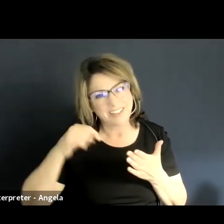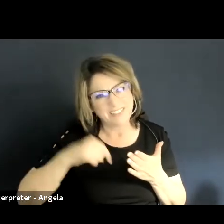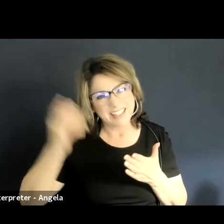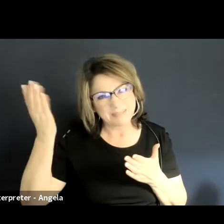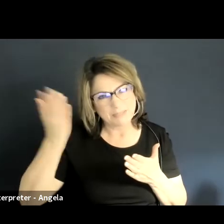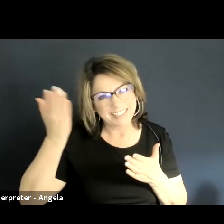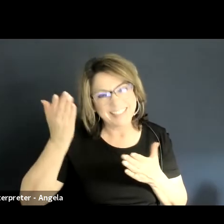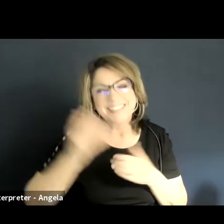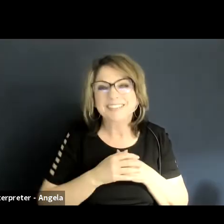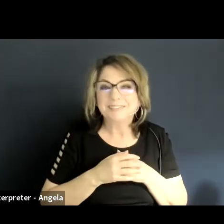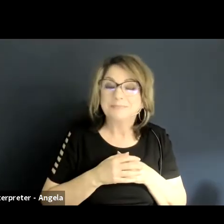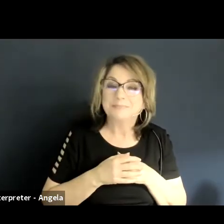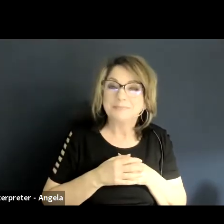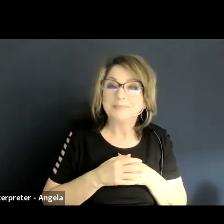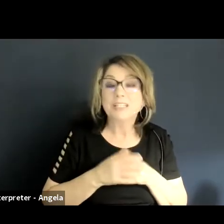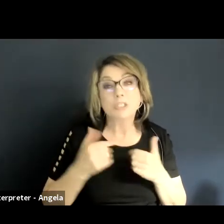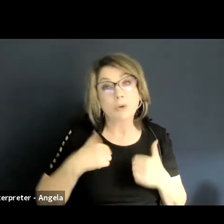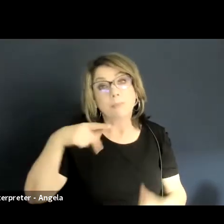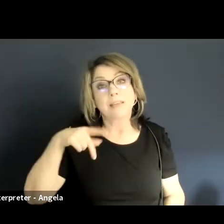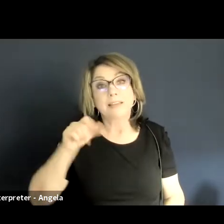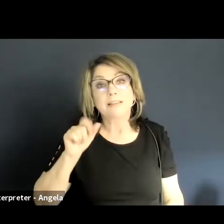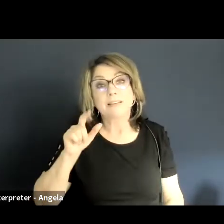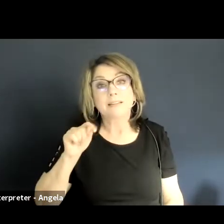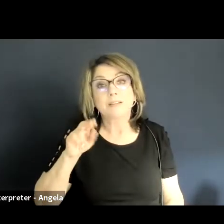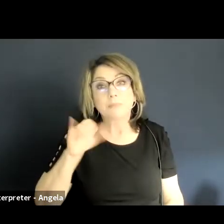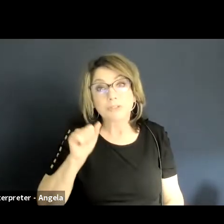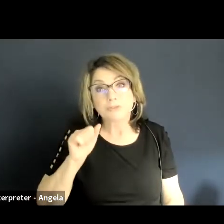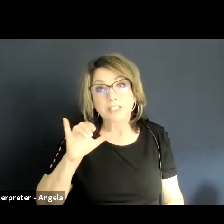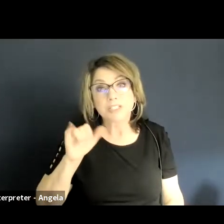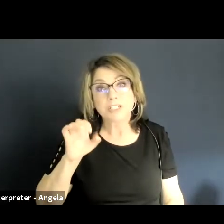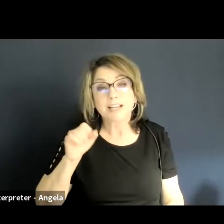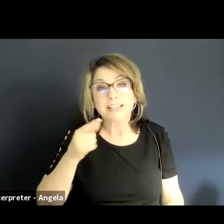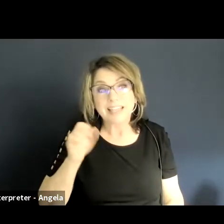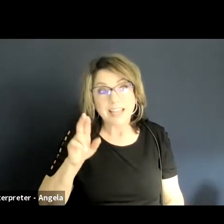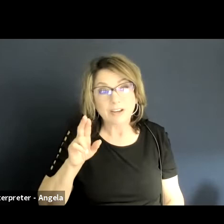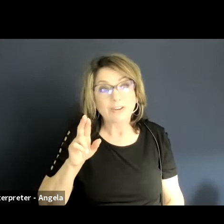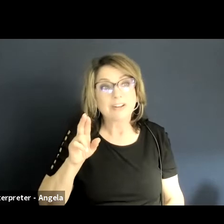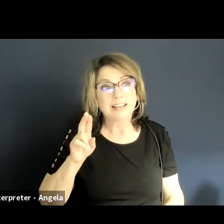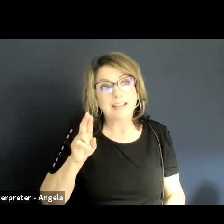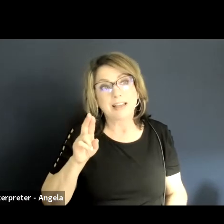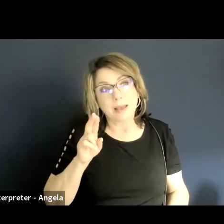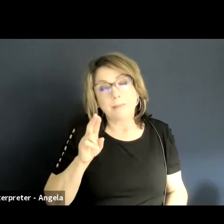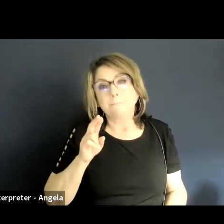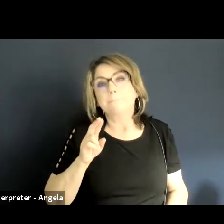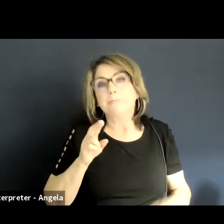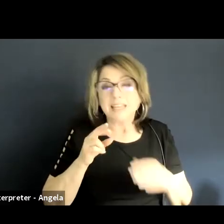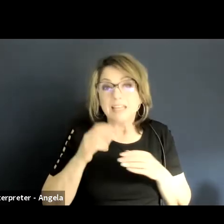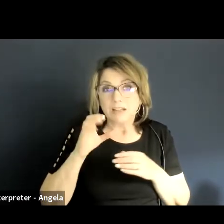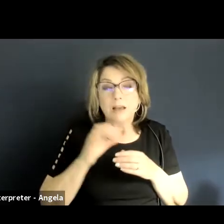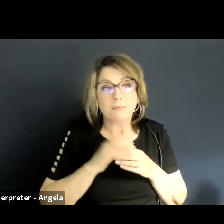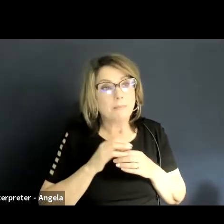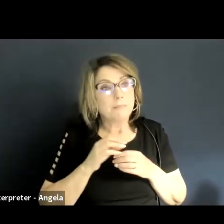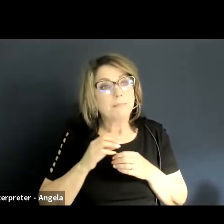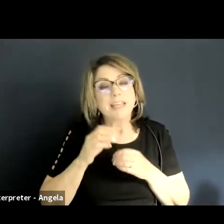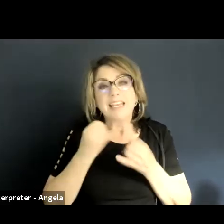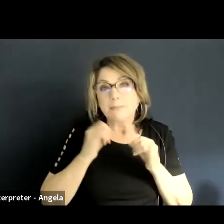presentation. So I'm Patricia Yeager, CEO of the Independent Center in Colorado Springs, and my pronouns